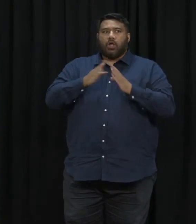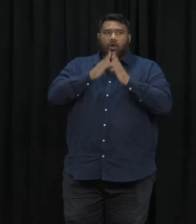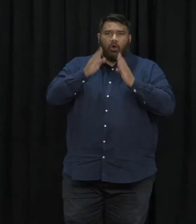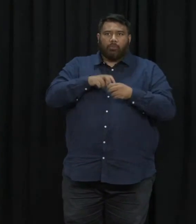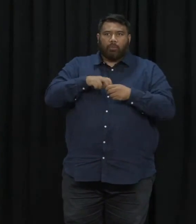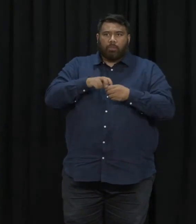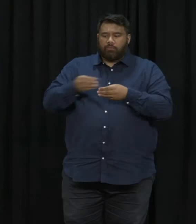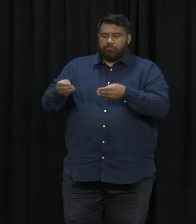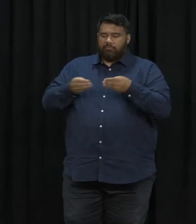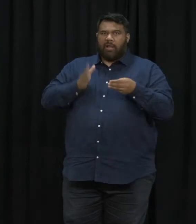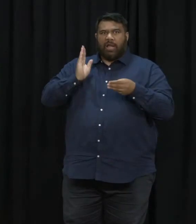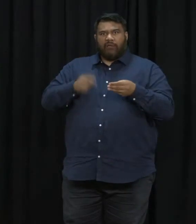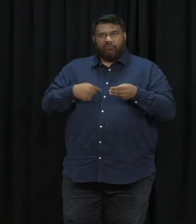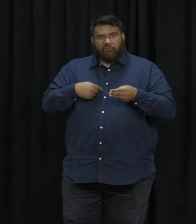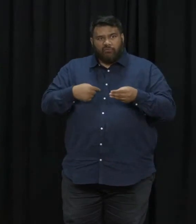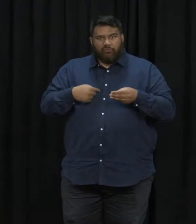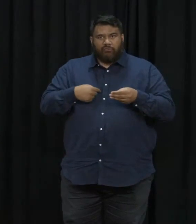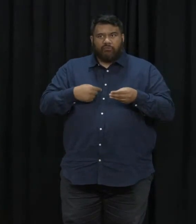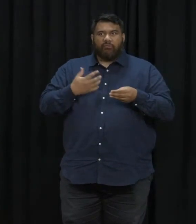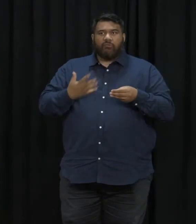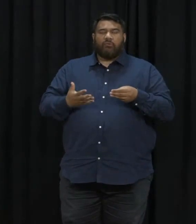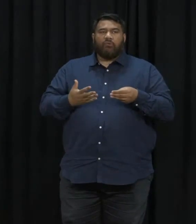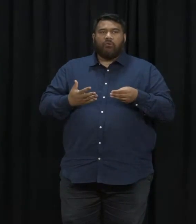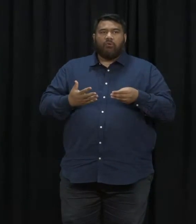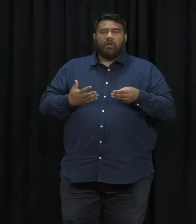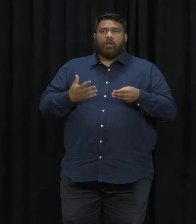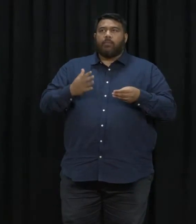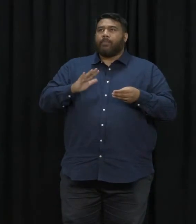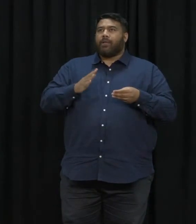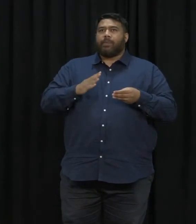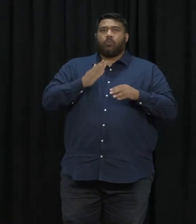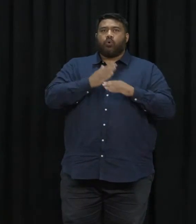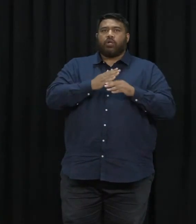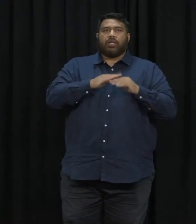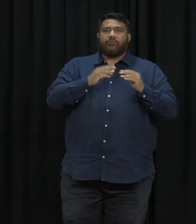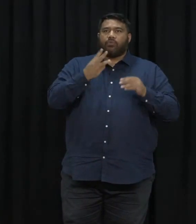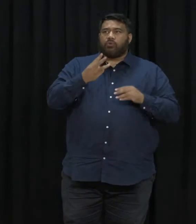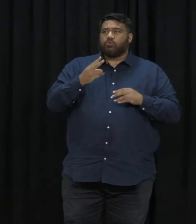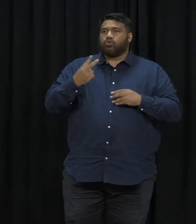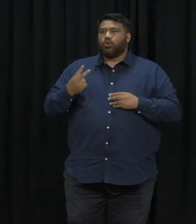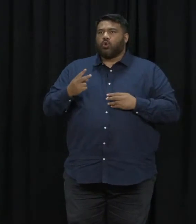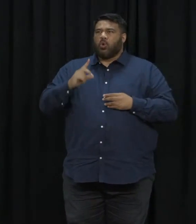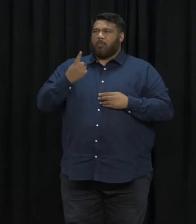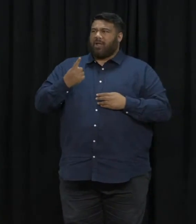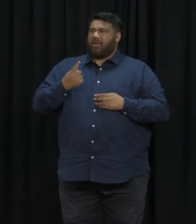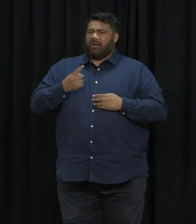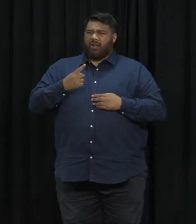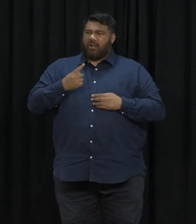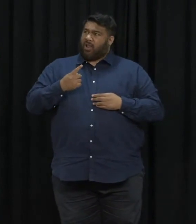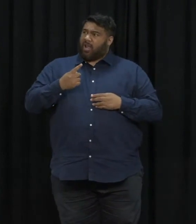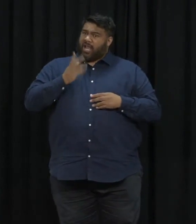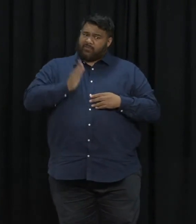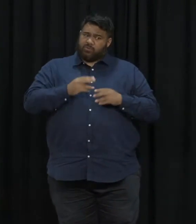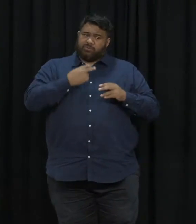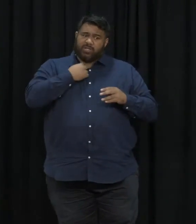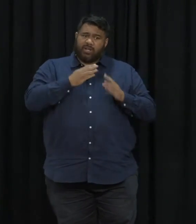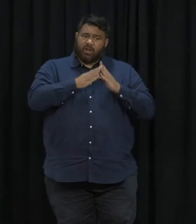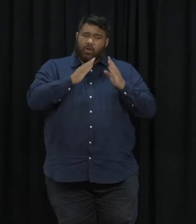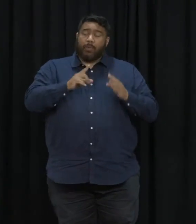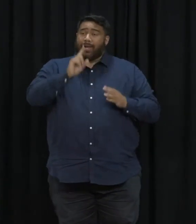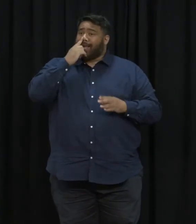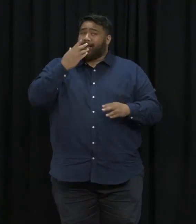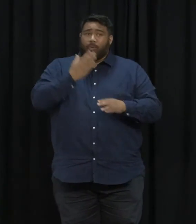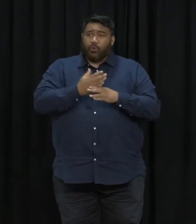work in is not at alert level 3 or 4. If you are told to self-isolate and you cannot work from home, your employer or you, if you